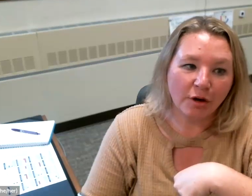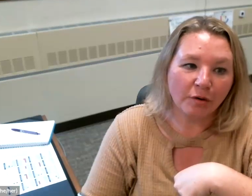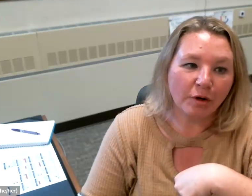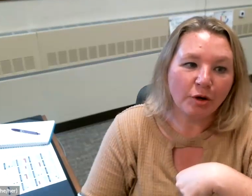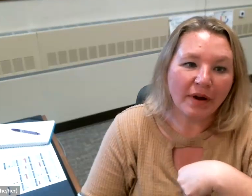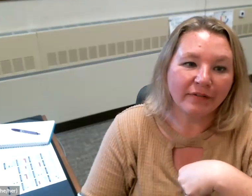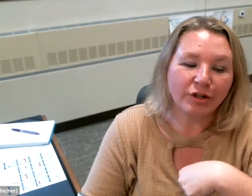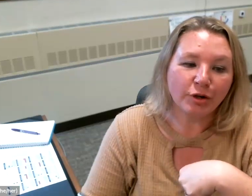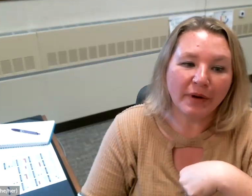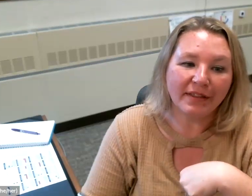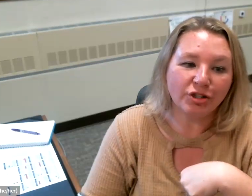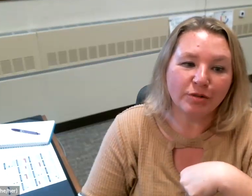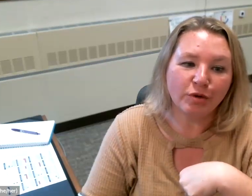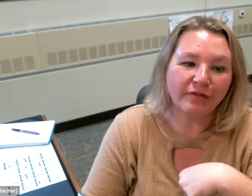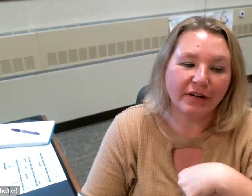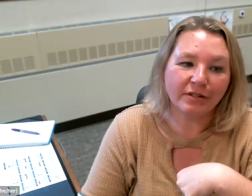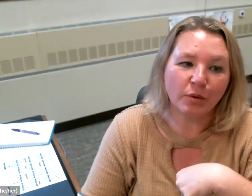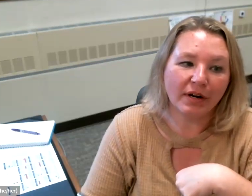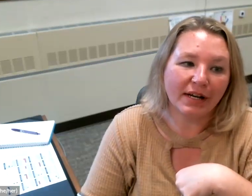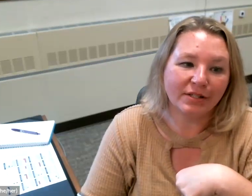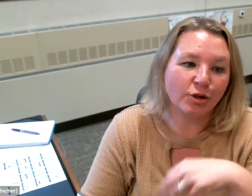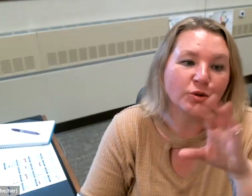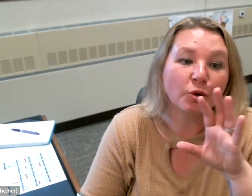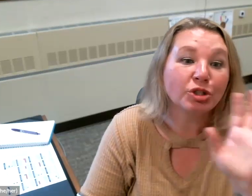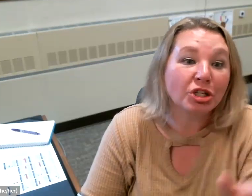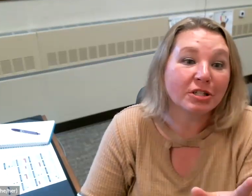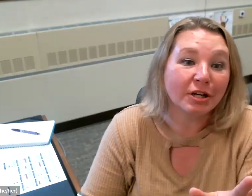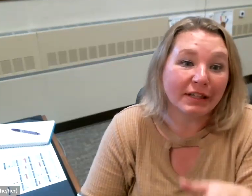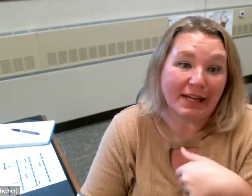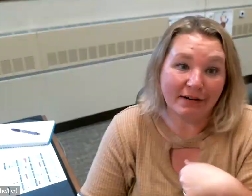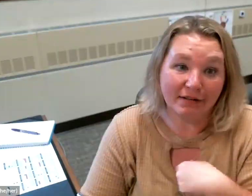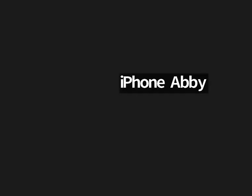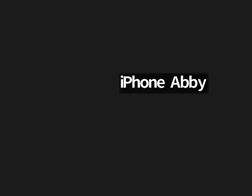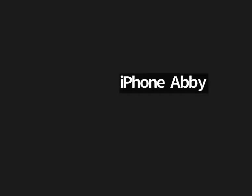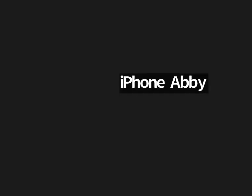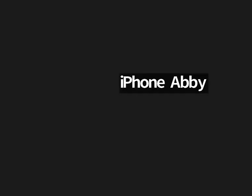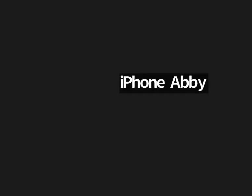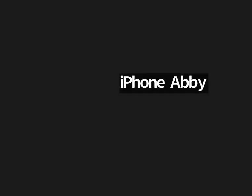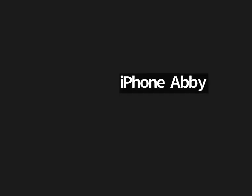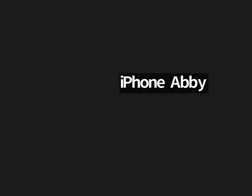So whoever you're with, just move their square next to yours, or just look at theirs.